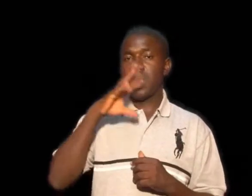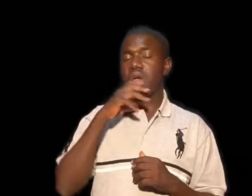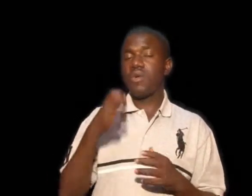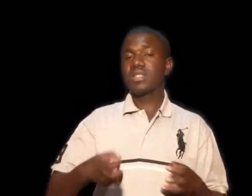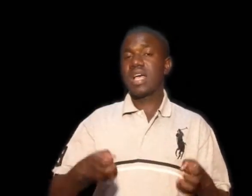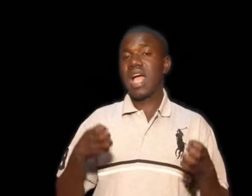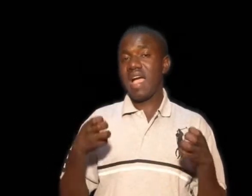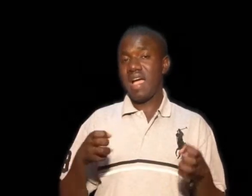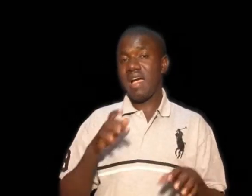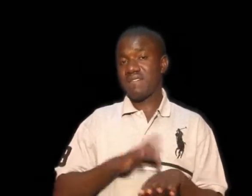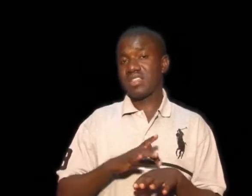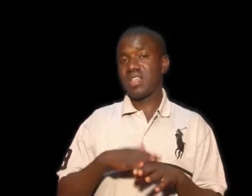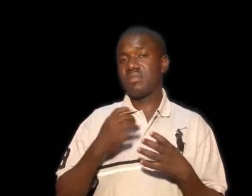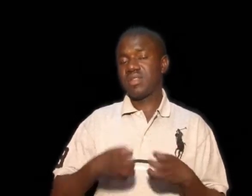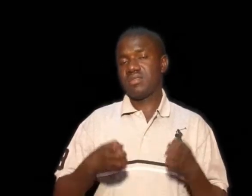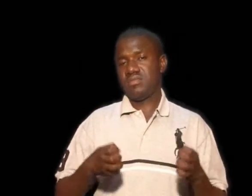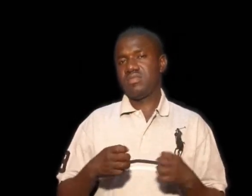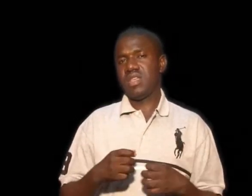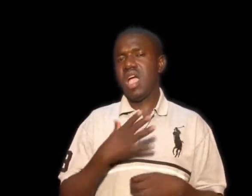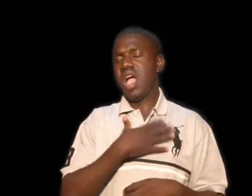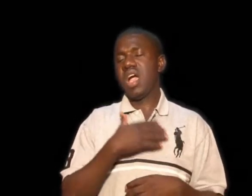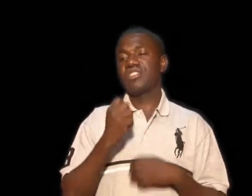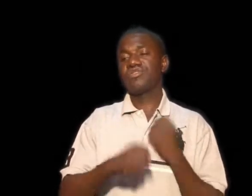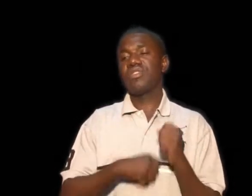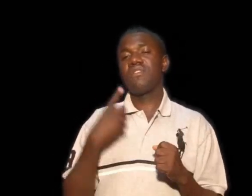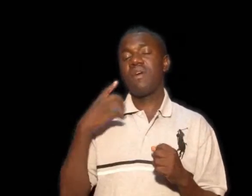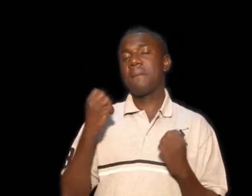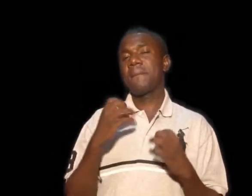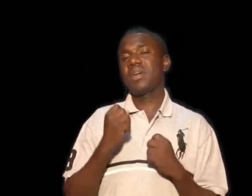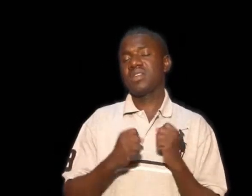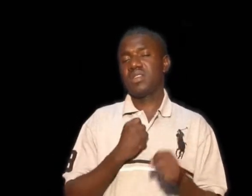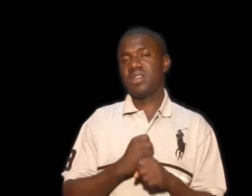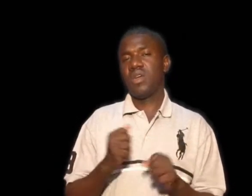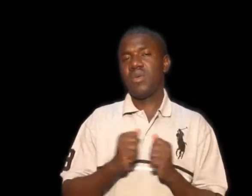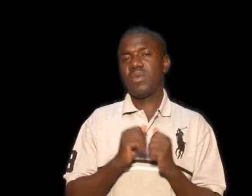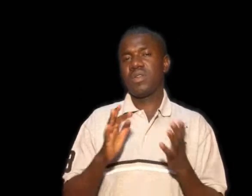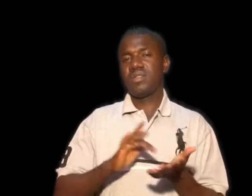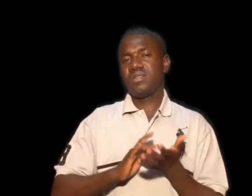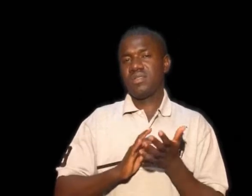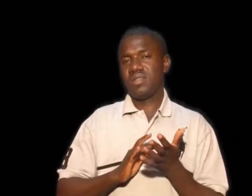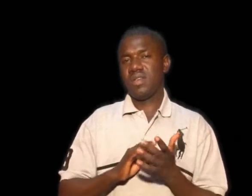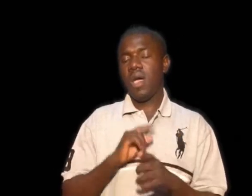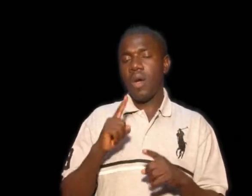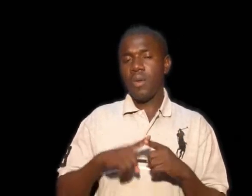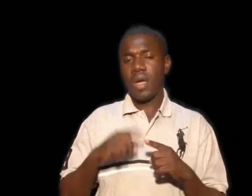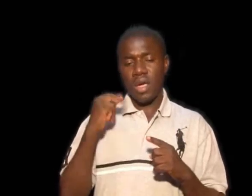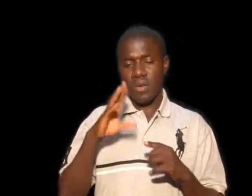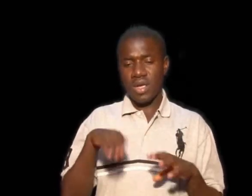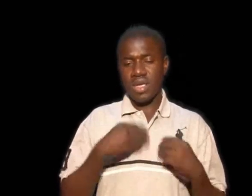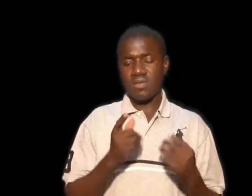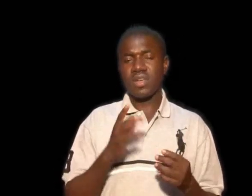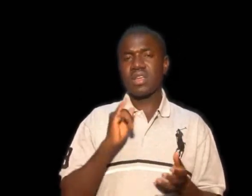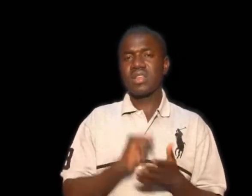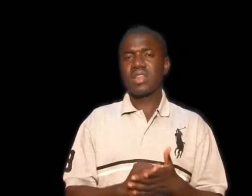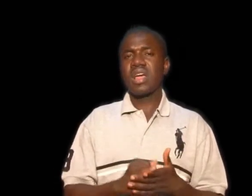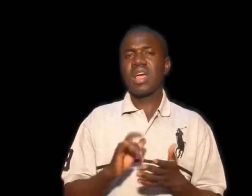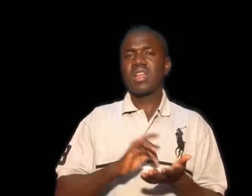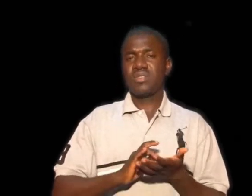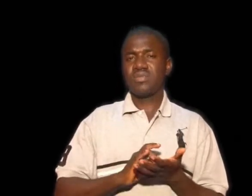with leprosy when he was a young boy and suffered for many years without treatment. By the time he was given anti-leprosy treatment,